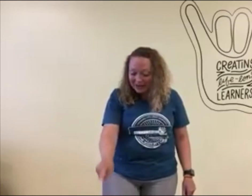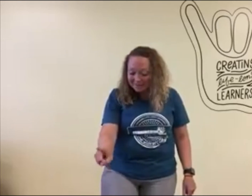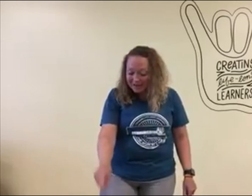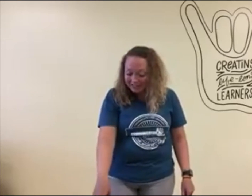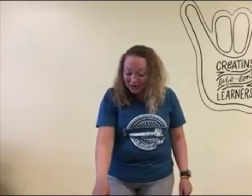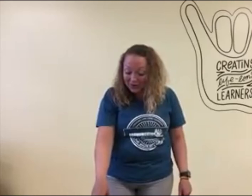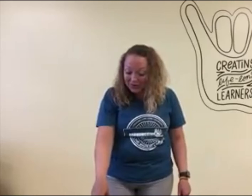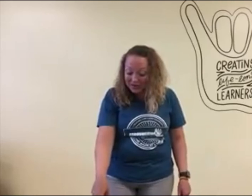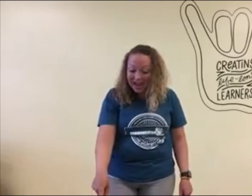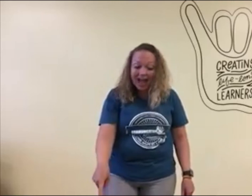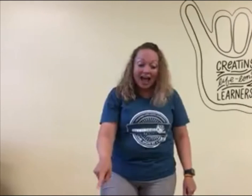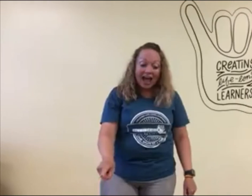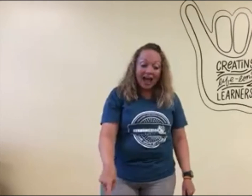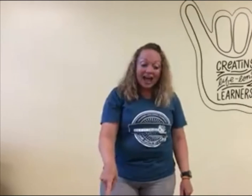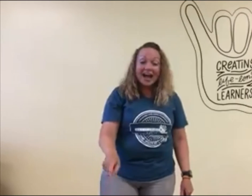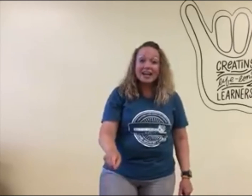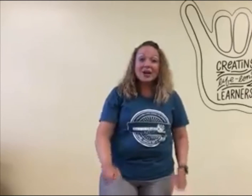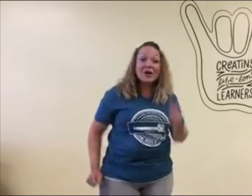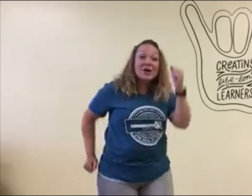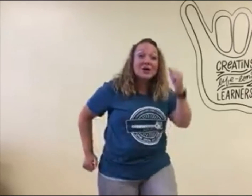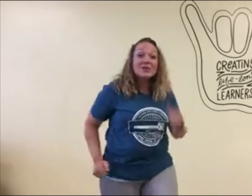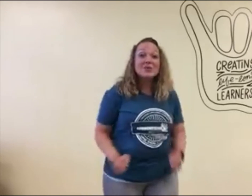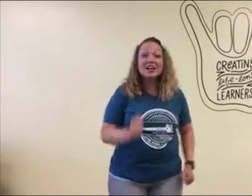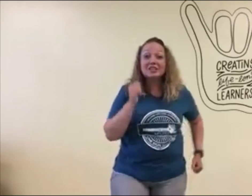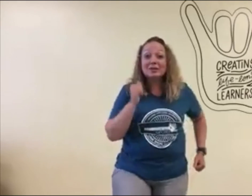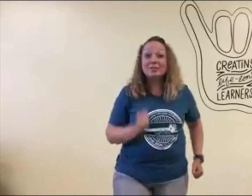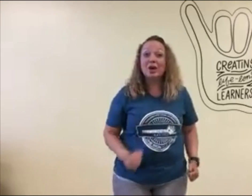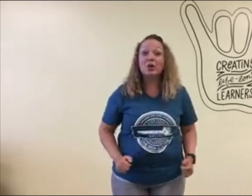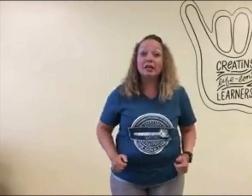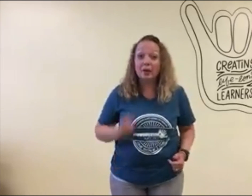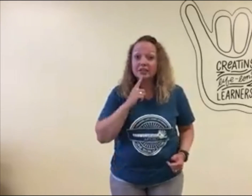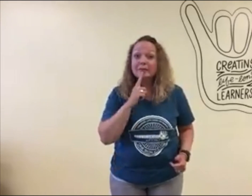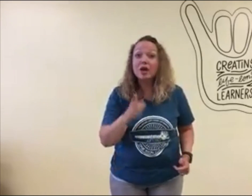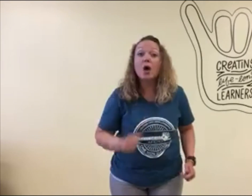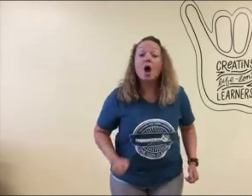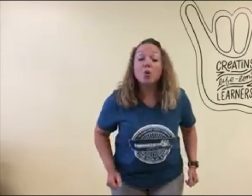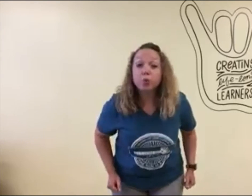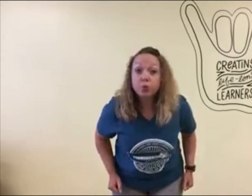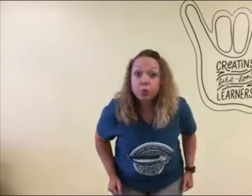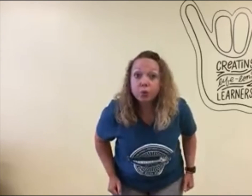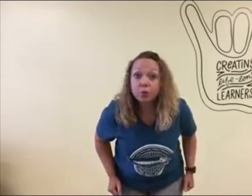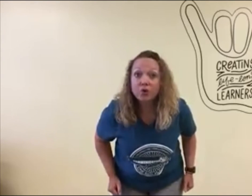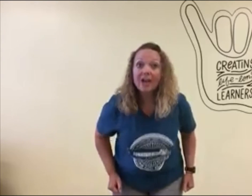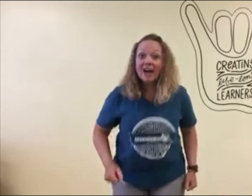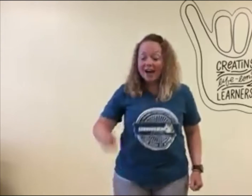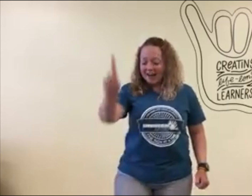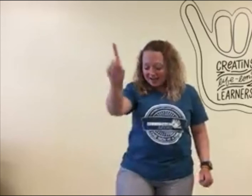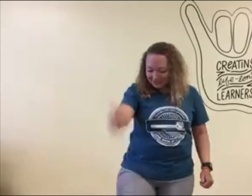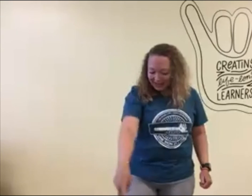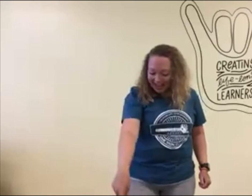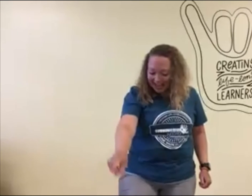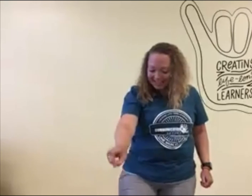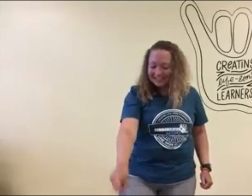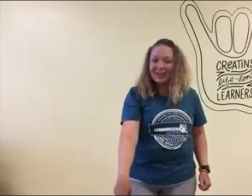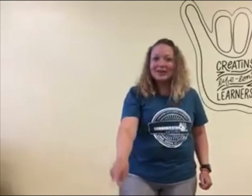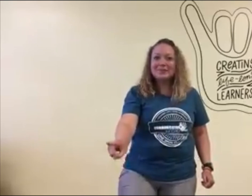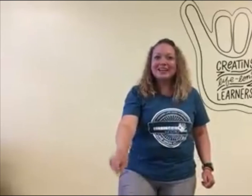toe. Hi ho, watch me blow. Not watch me blow. A fly is on my